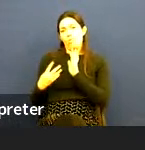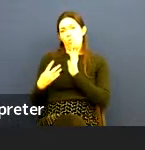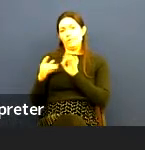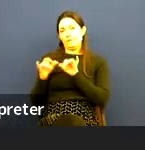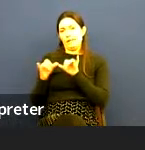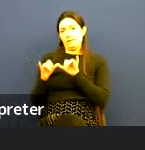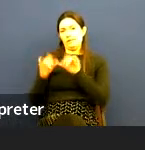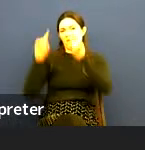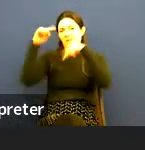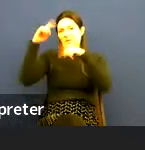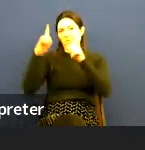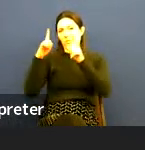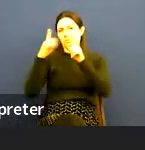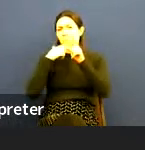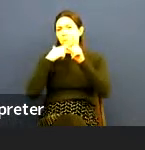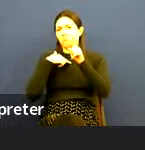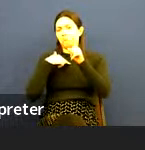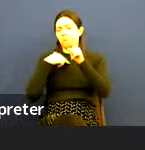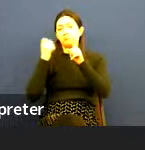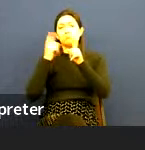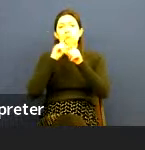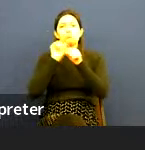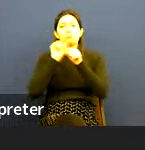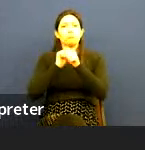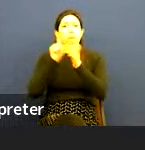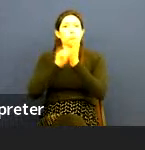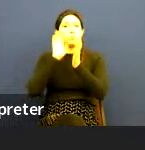of the history of the